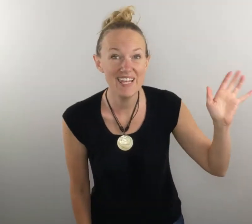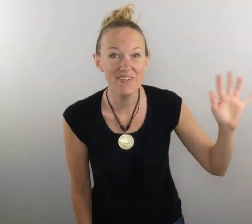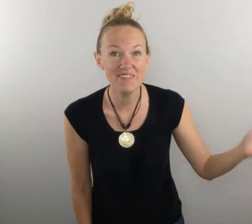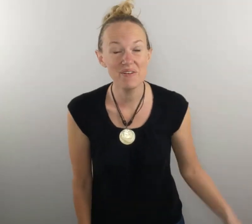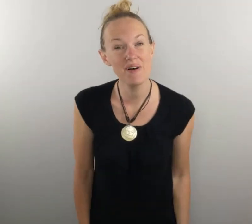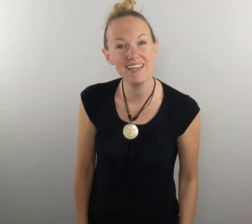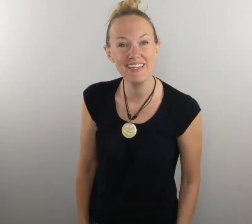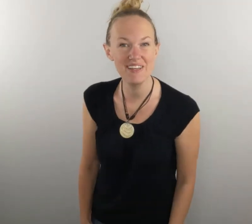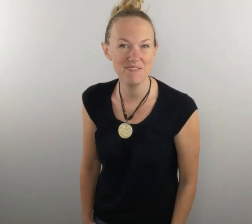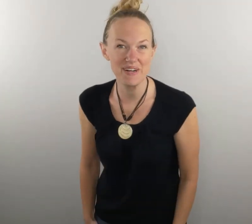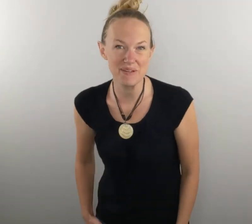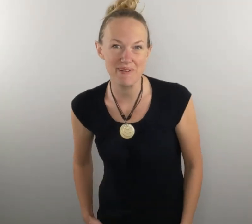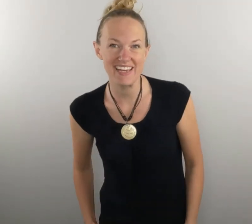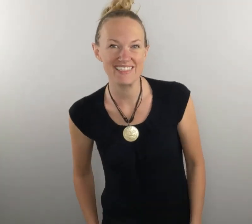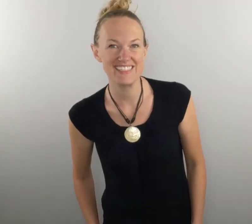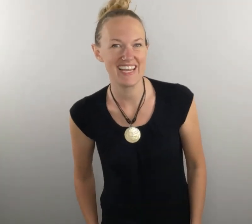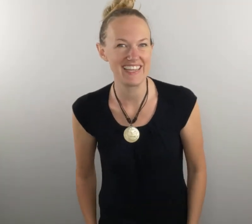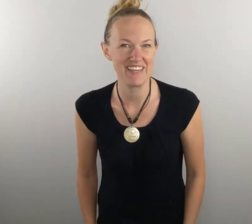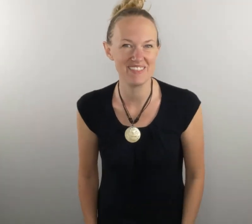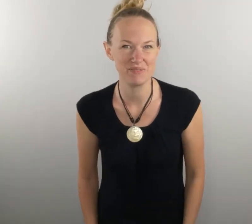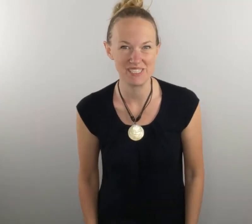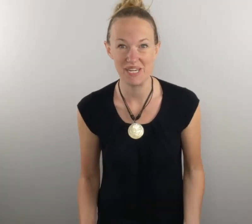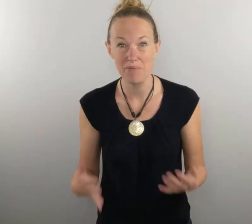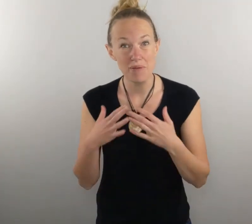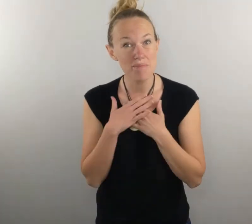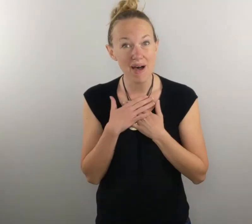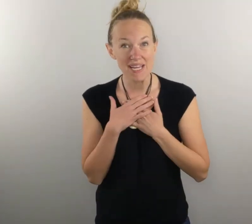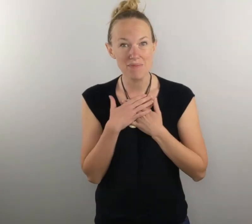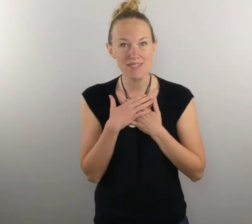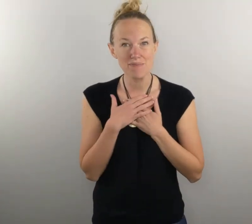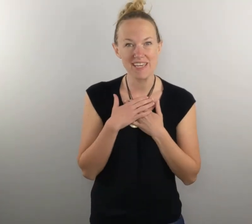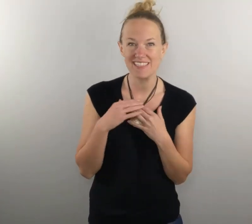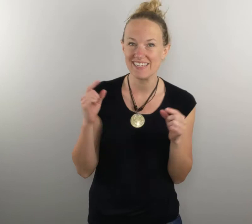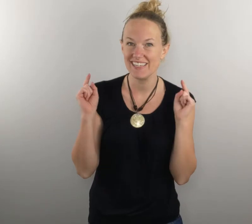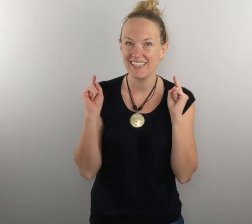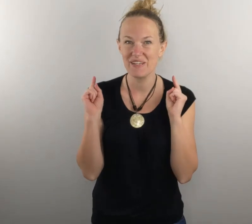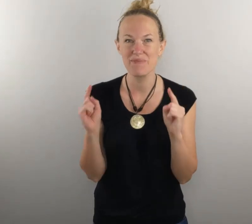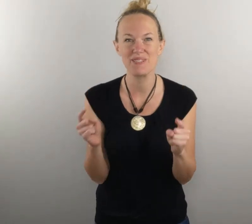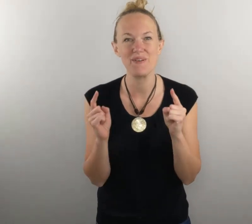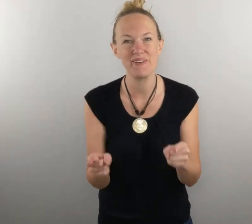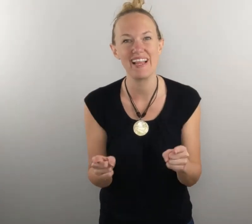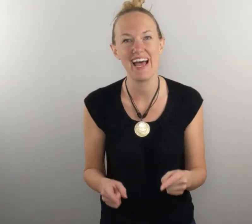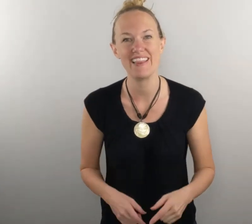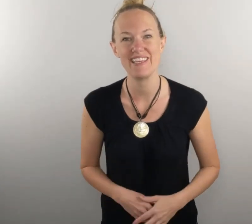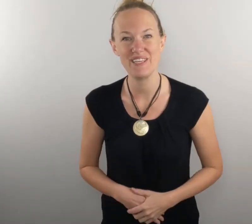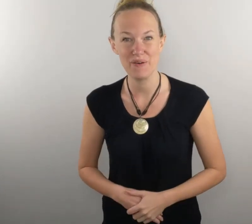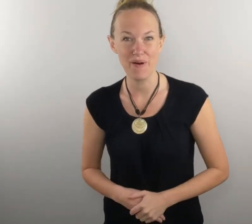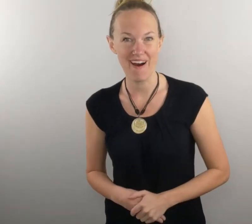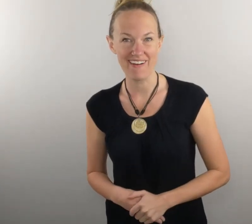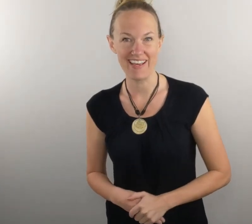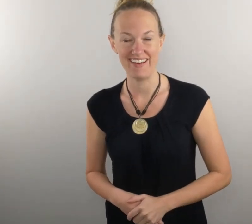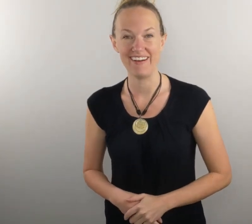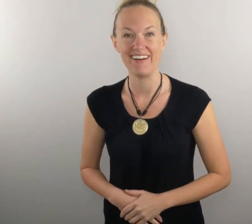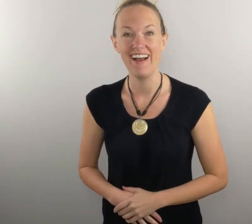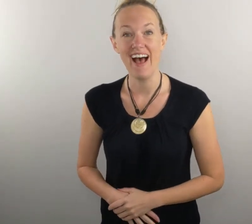Hello everyone and welcome back to Sign Language Worship. My name is Mandy and I'm so glad that you are here.